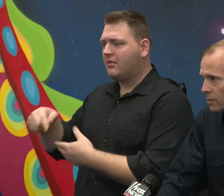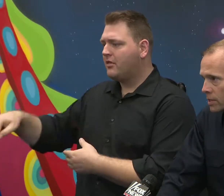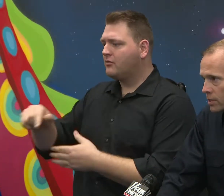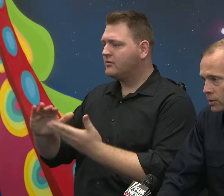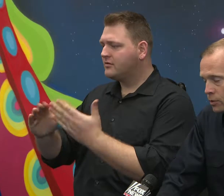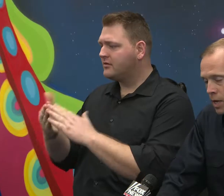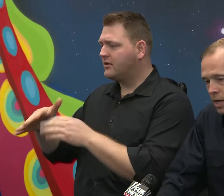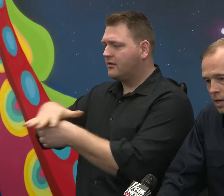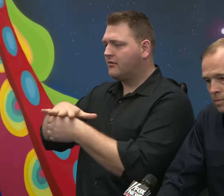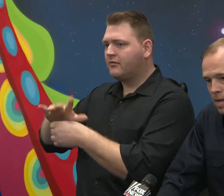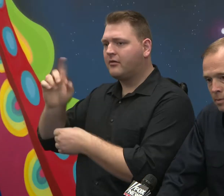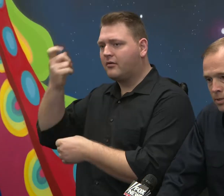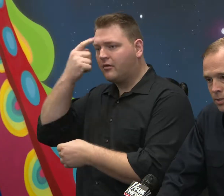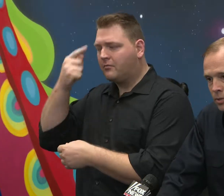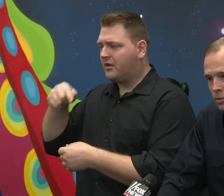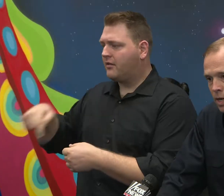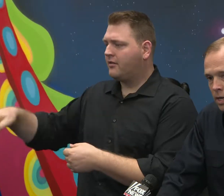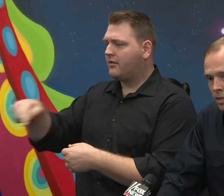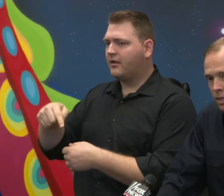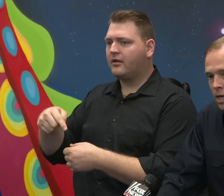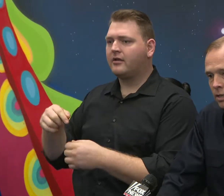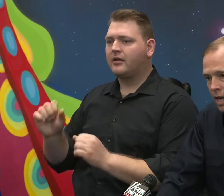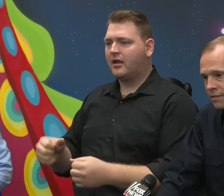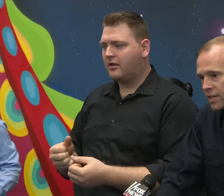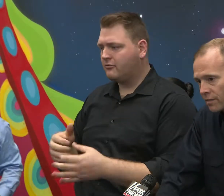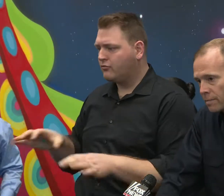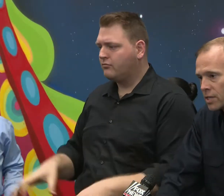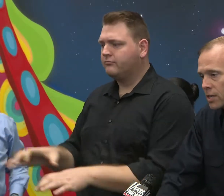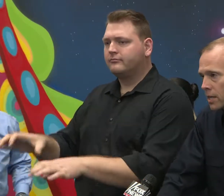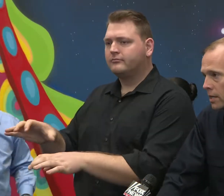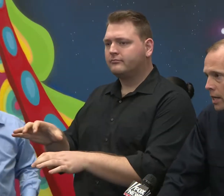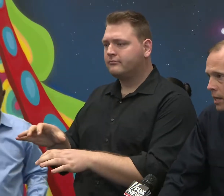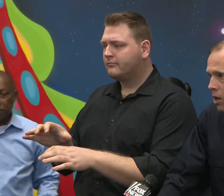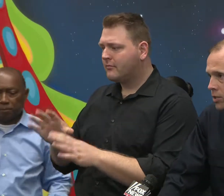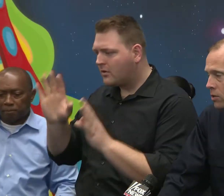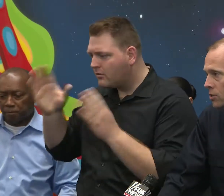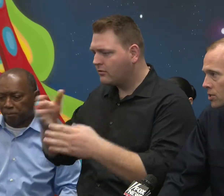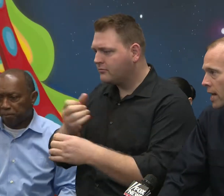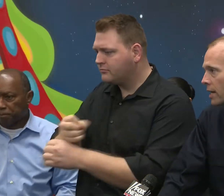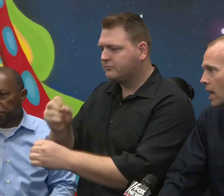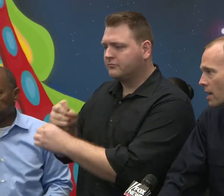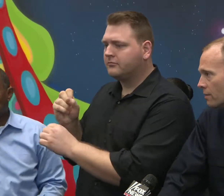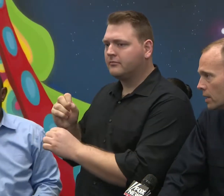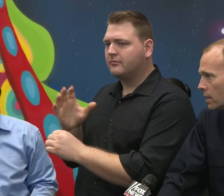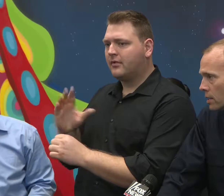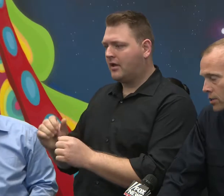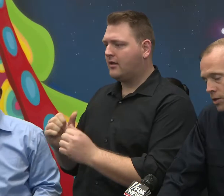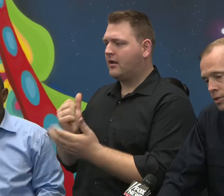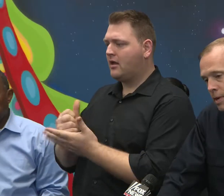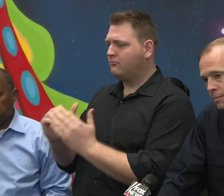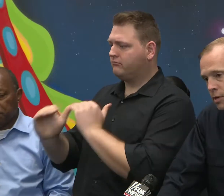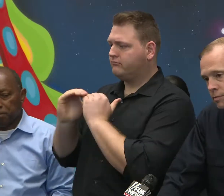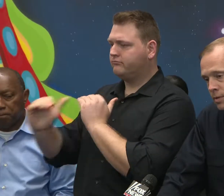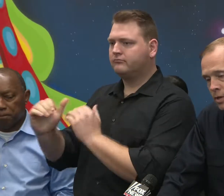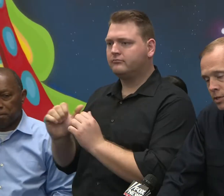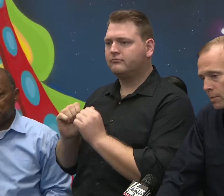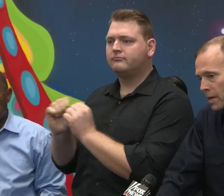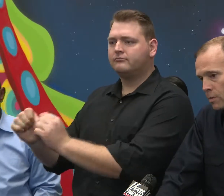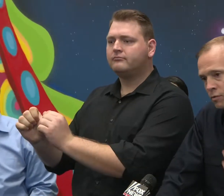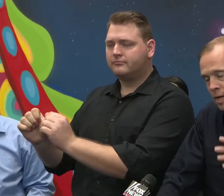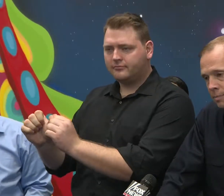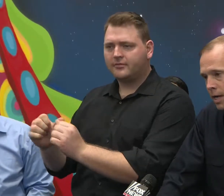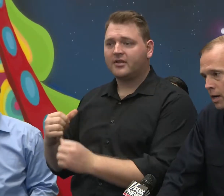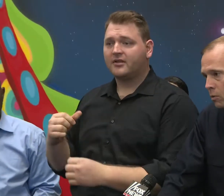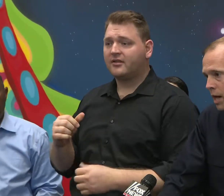state governments to be able to conduct the life safety mission and also sustain life. So there's a big move. There's a